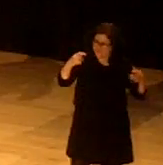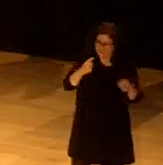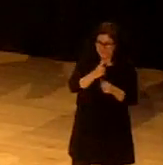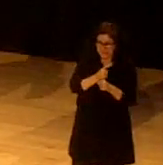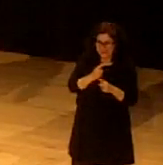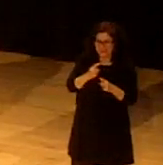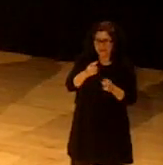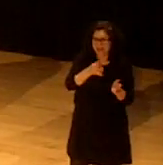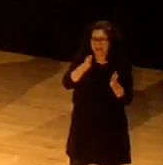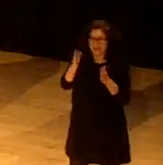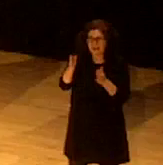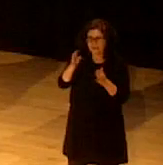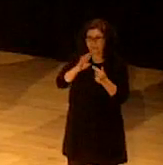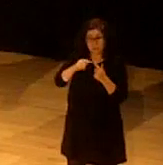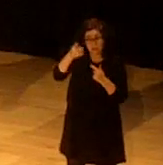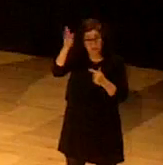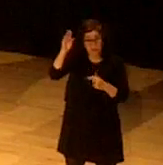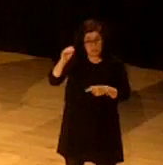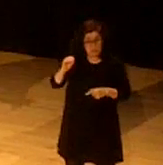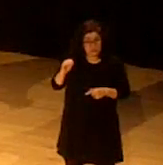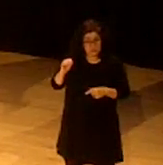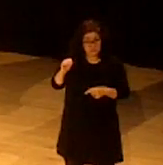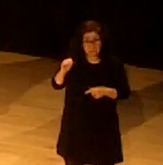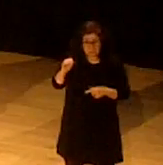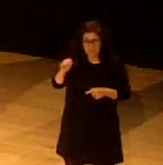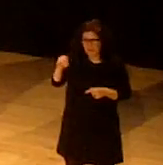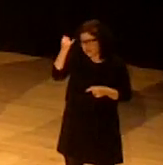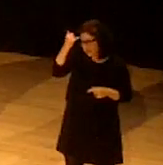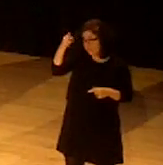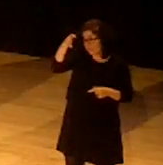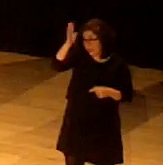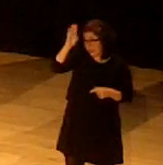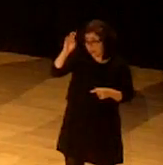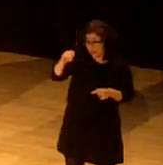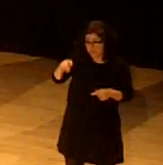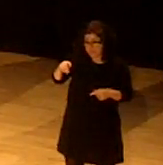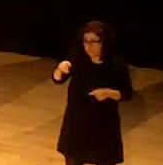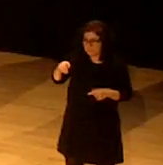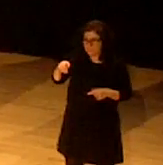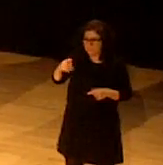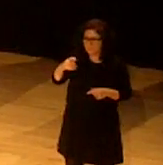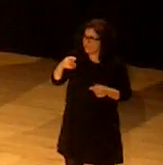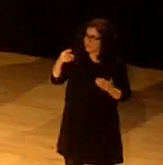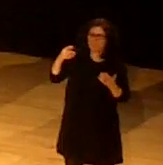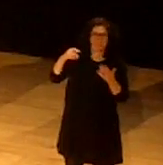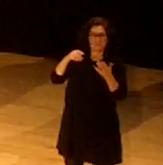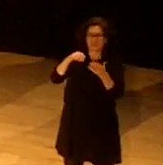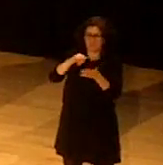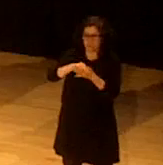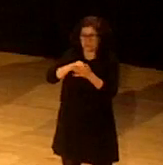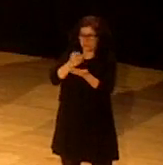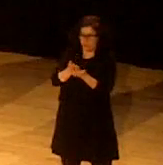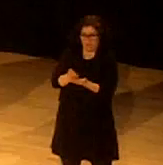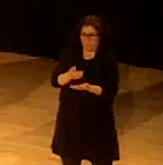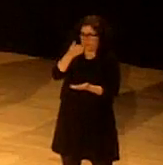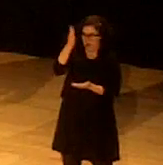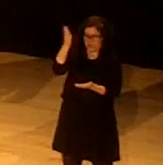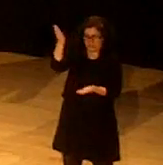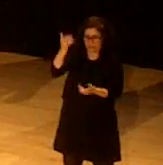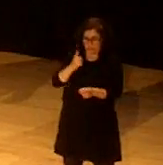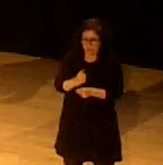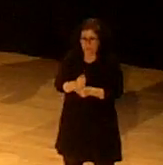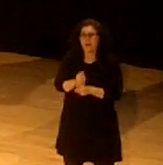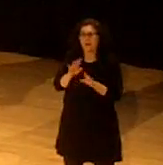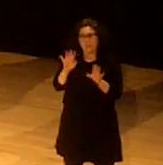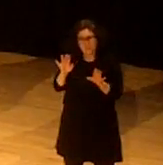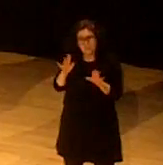And again, the idea of a God, the idea of something for which we have no quantifiable proof, but something